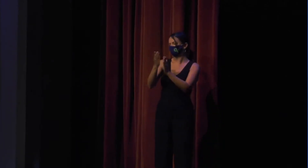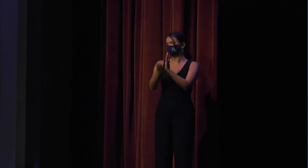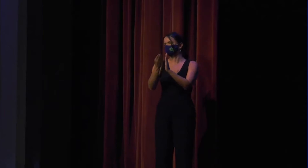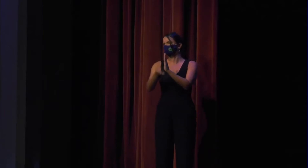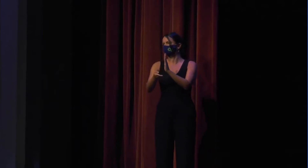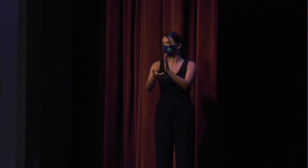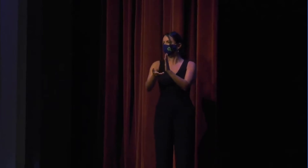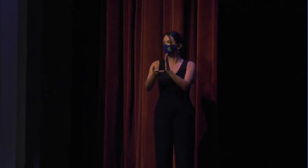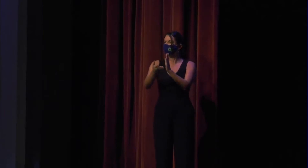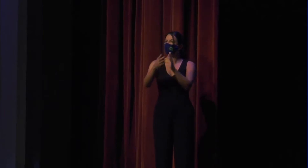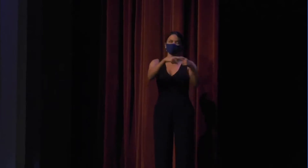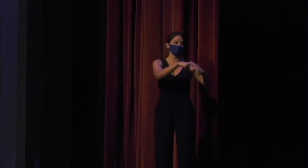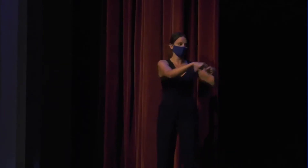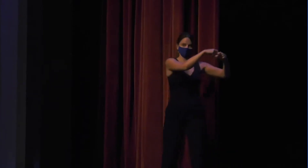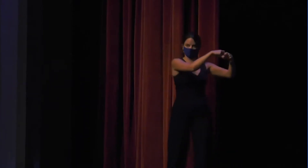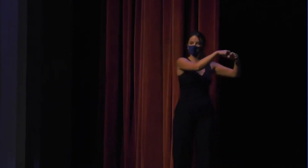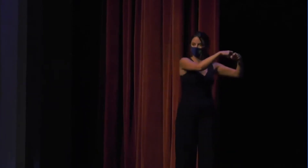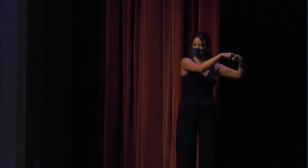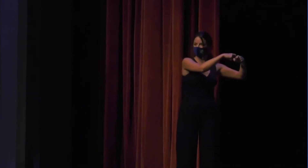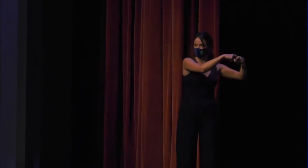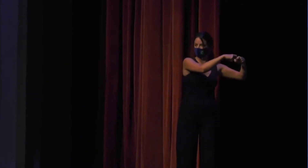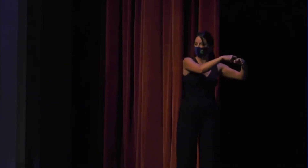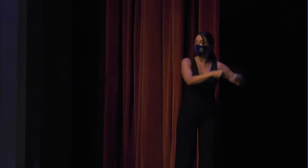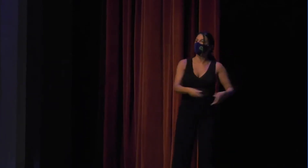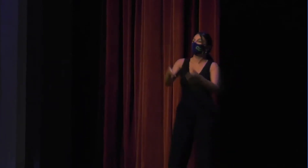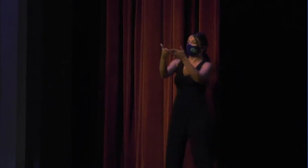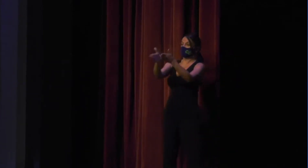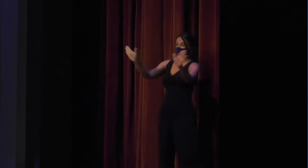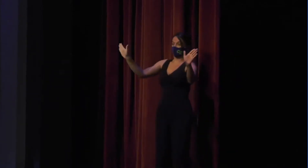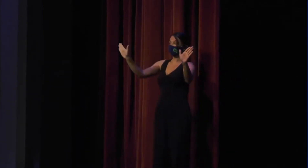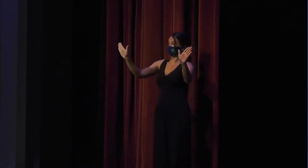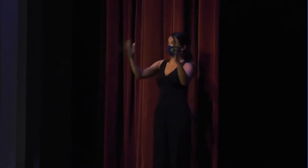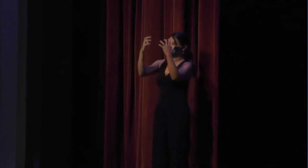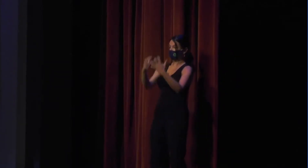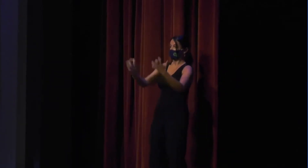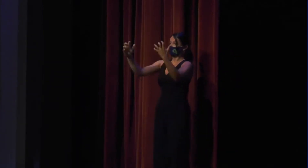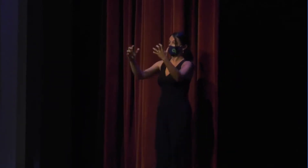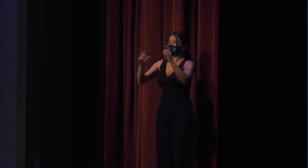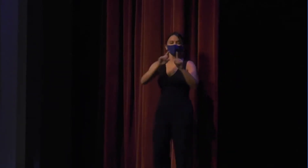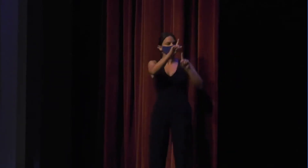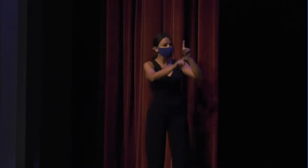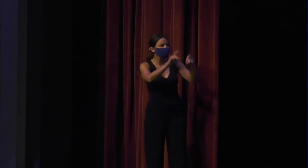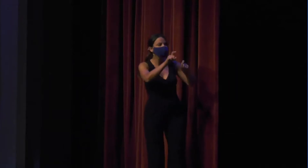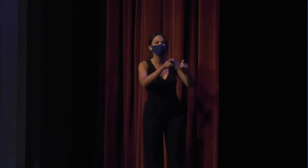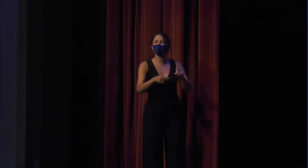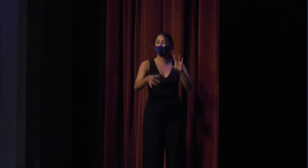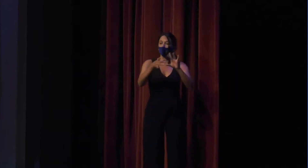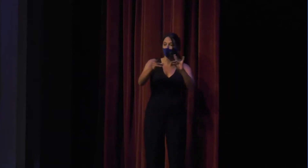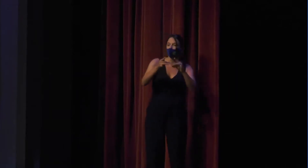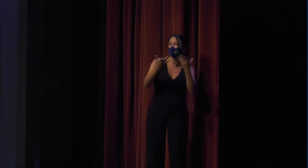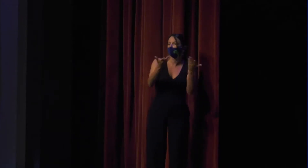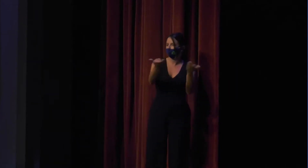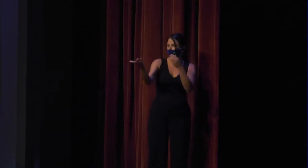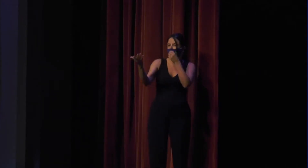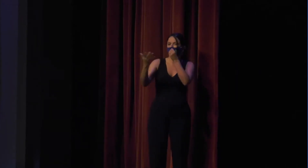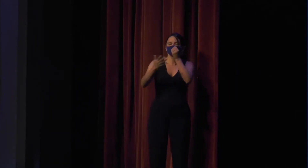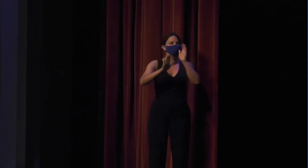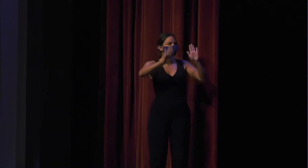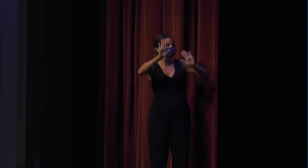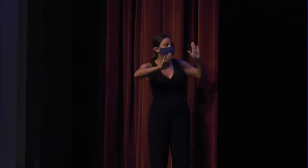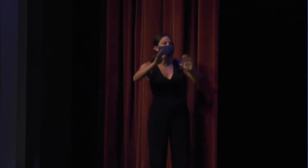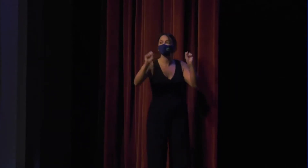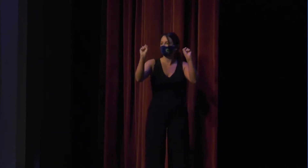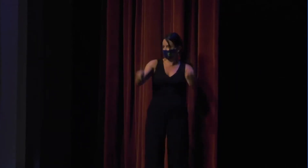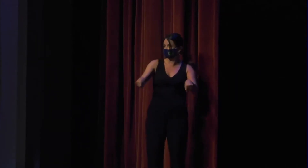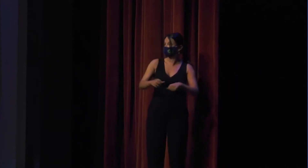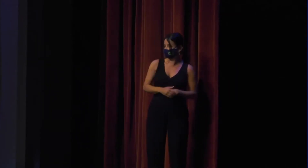also we'll have about 10 minutes at the end of the presentation, once this part of the panel is done, for you all to